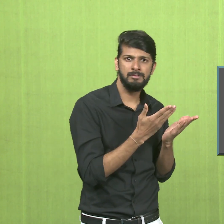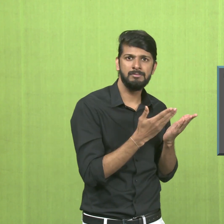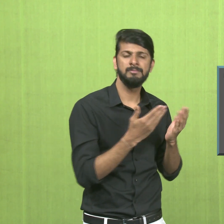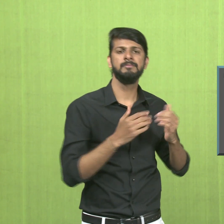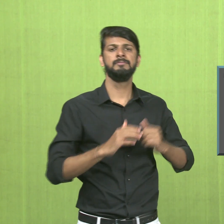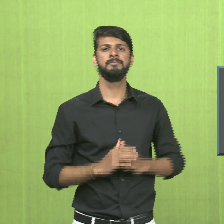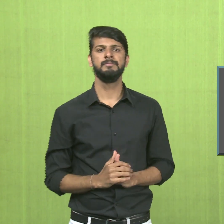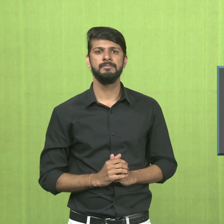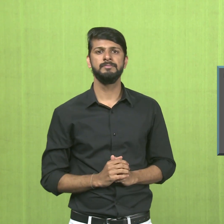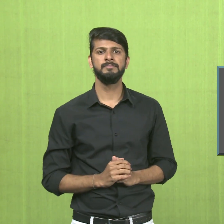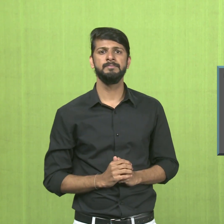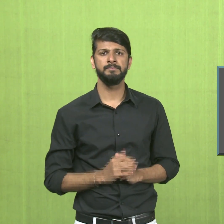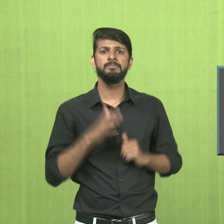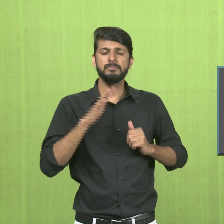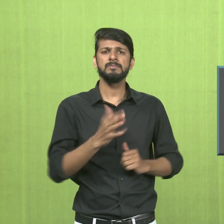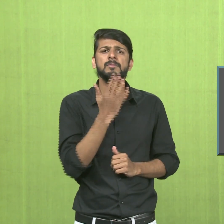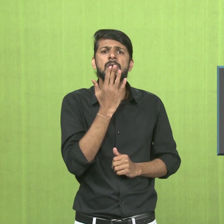what is done is